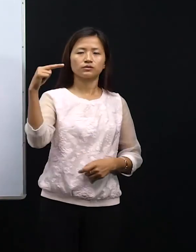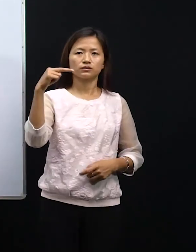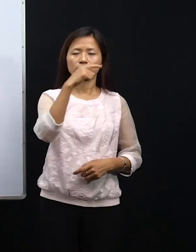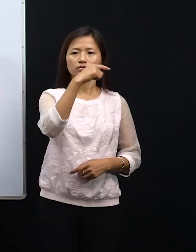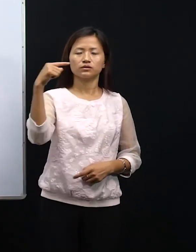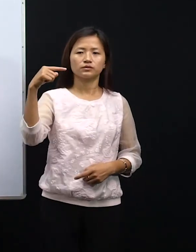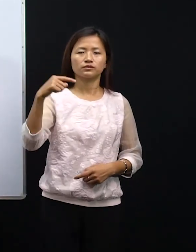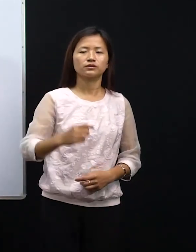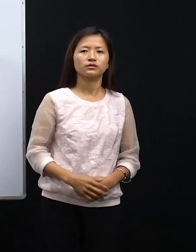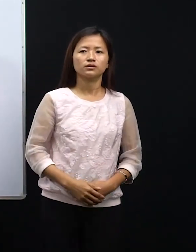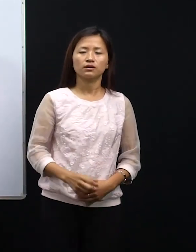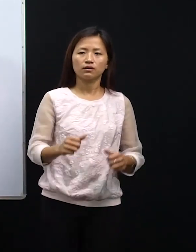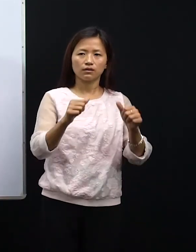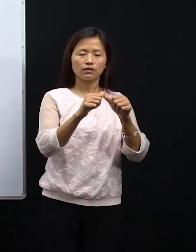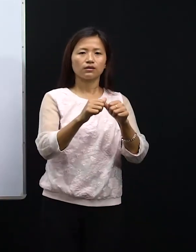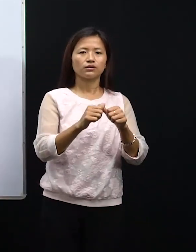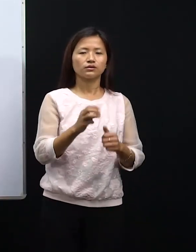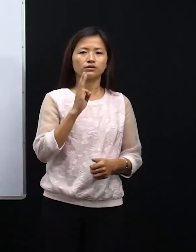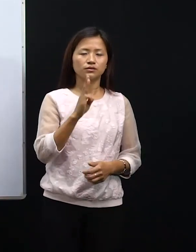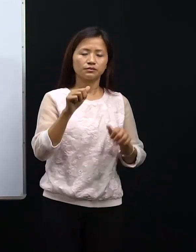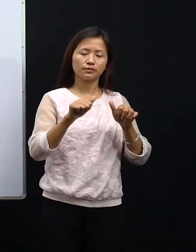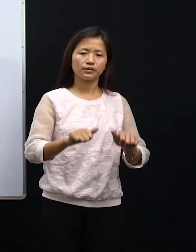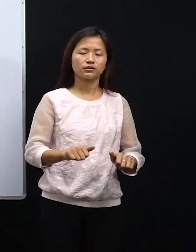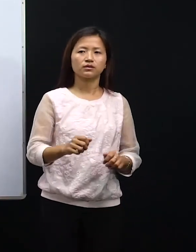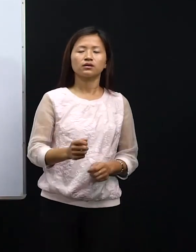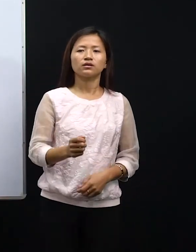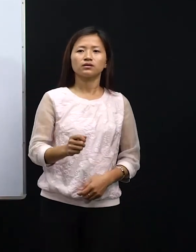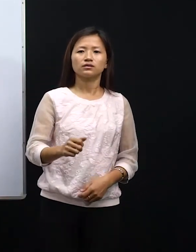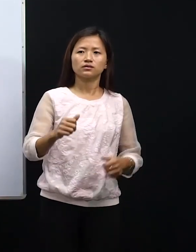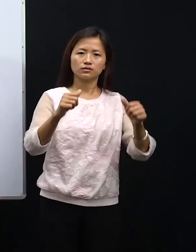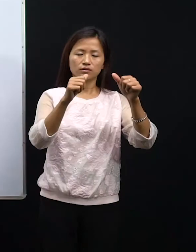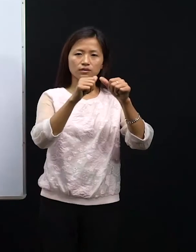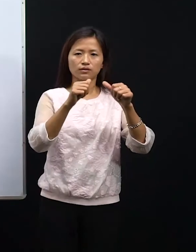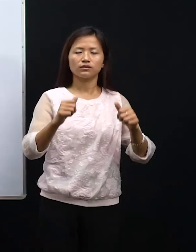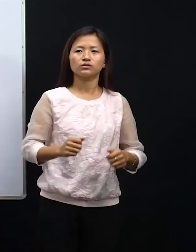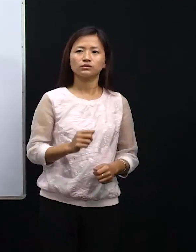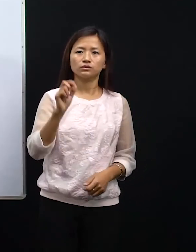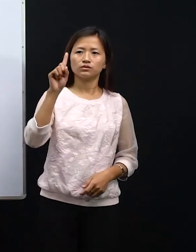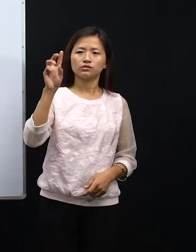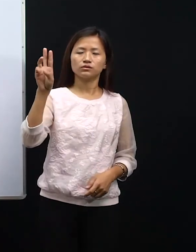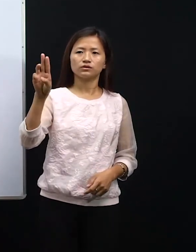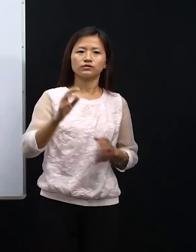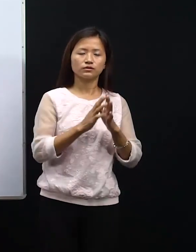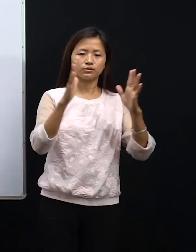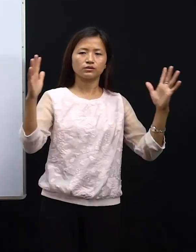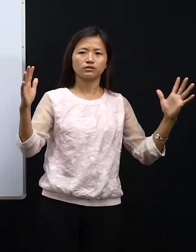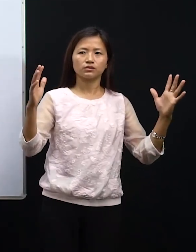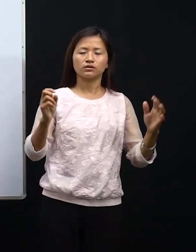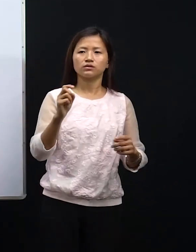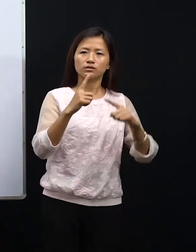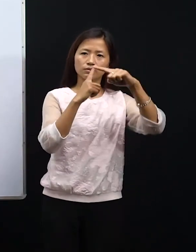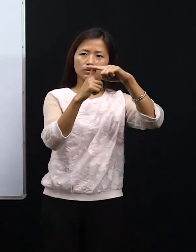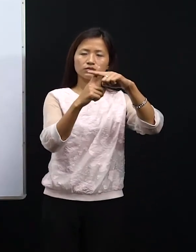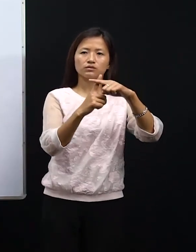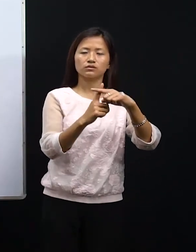8. A will remain as it is. If you look at 12 and 4, 12 is bigger and 12 is plus. So it will